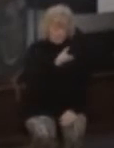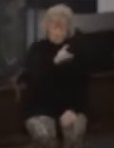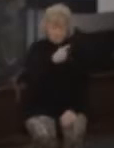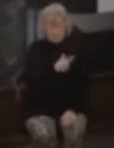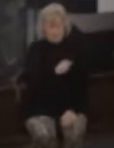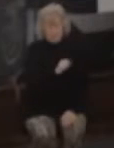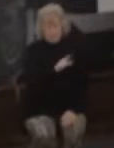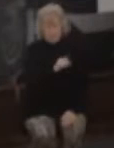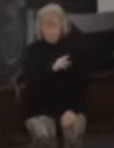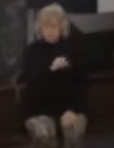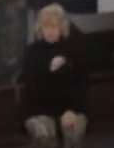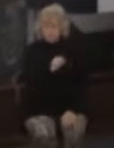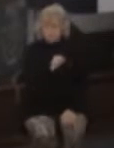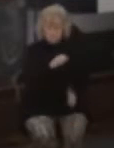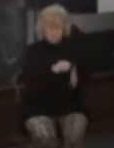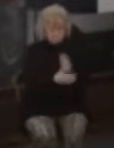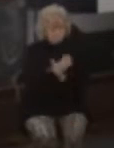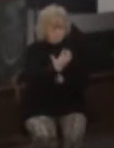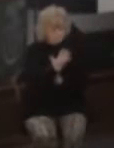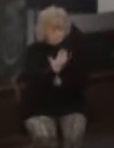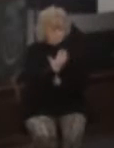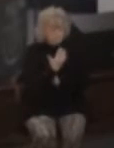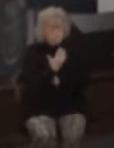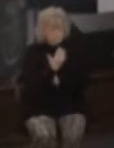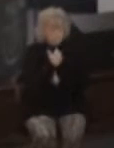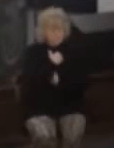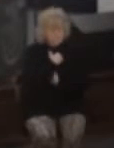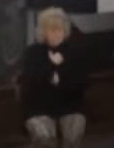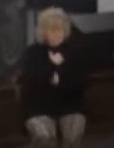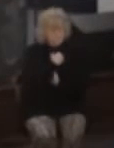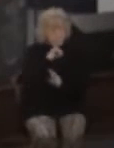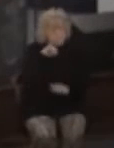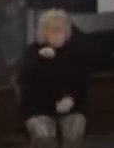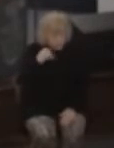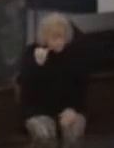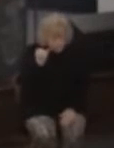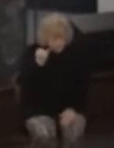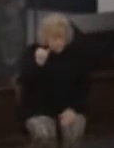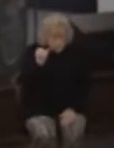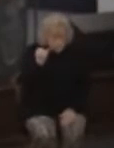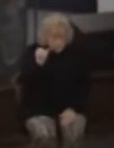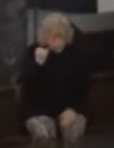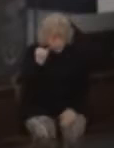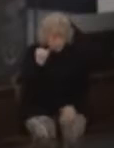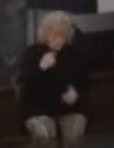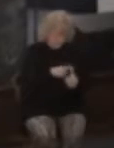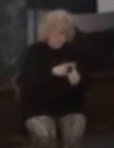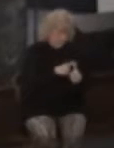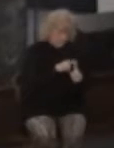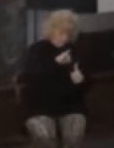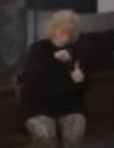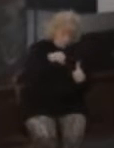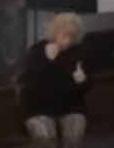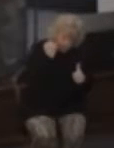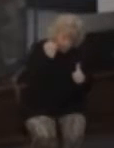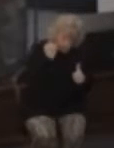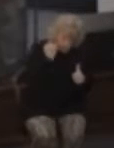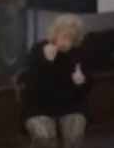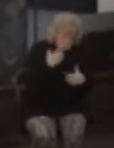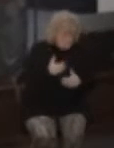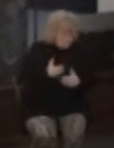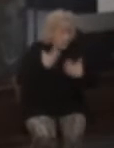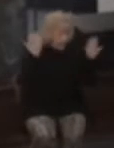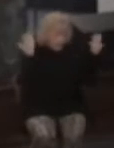20. And it lists them like this. Jealousy, which one was first? Jealousy, fits of